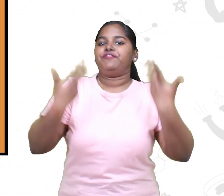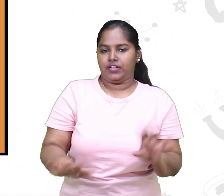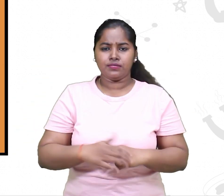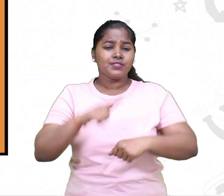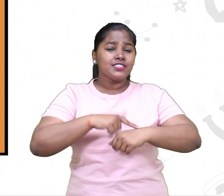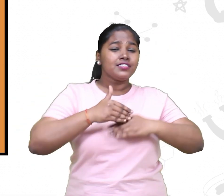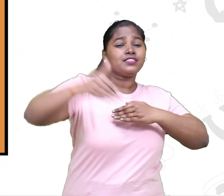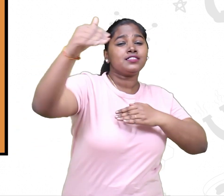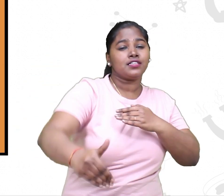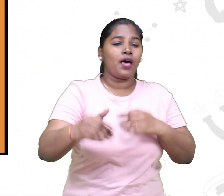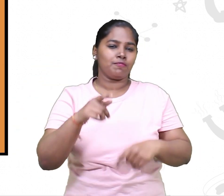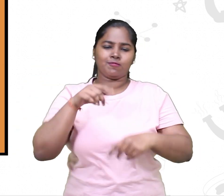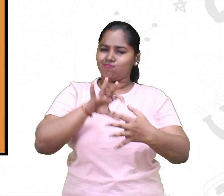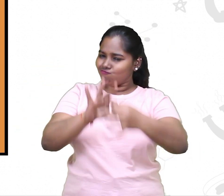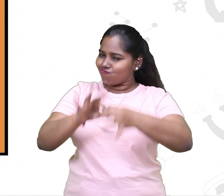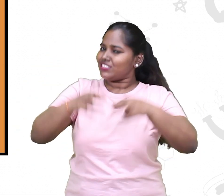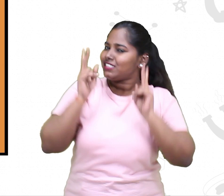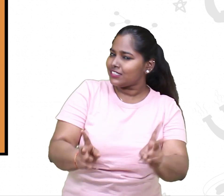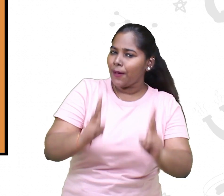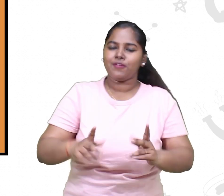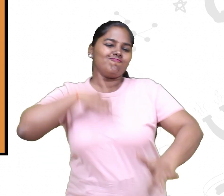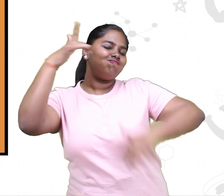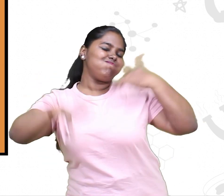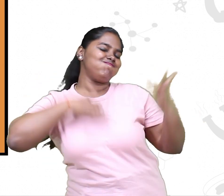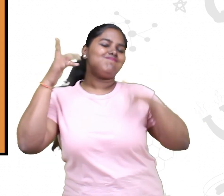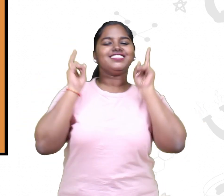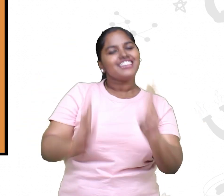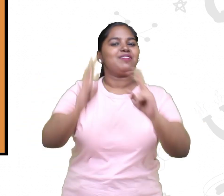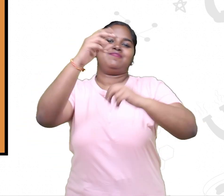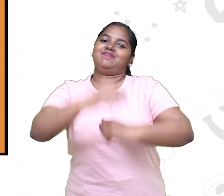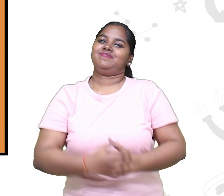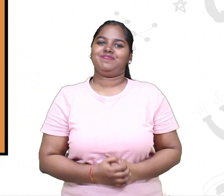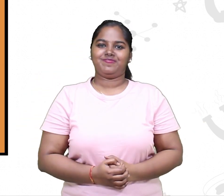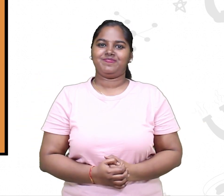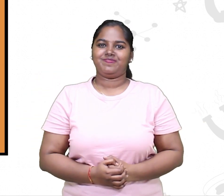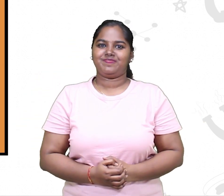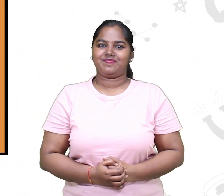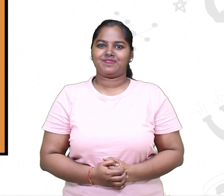grant. Until next time, till then, stay tuned and stay curious.